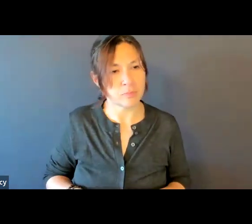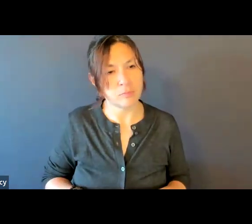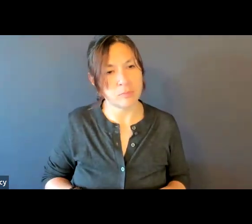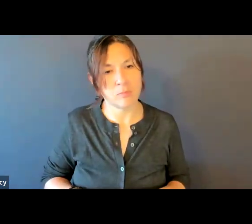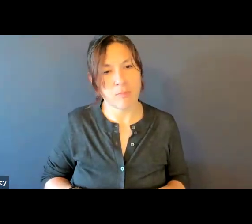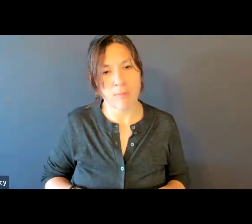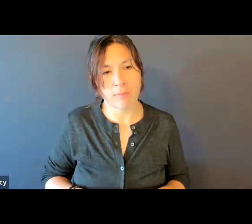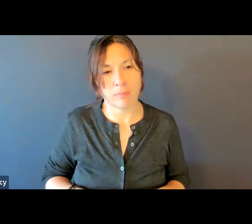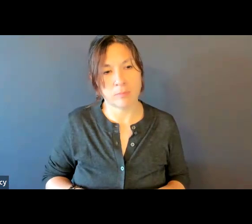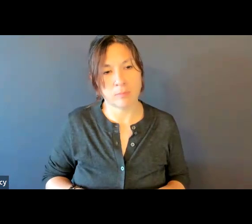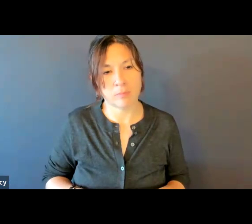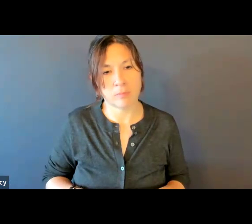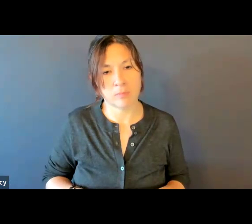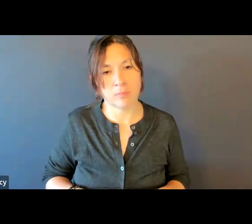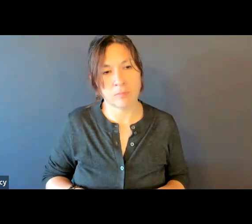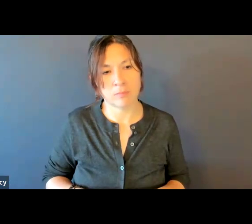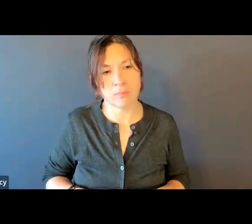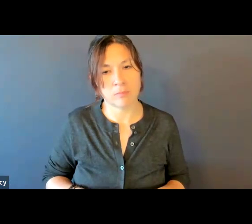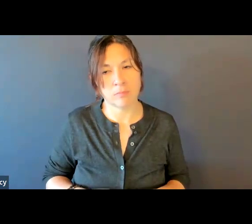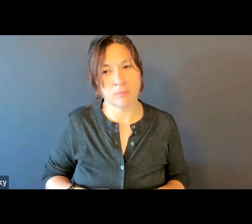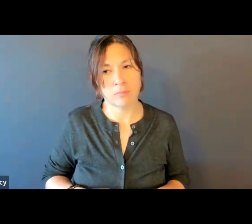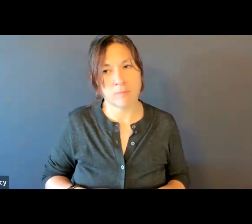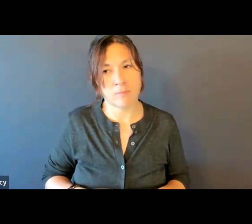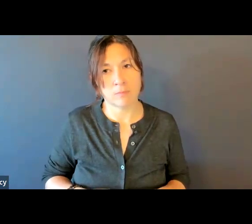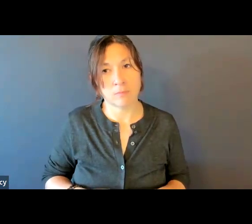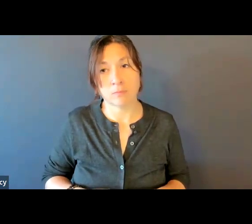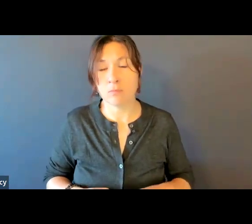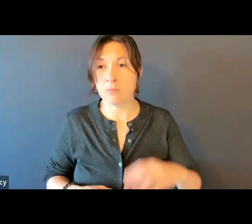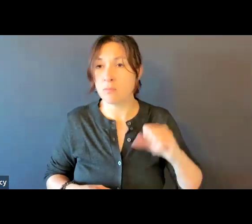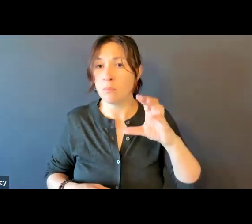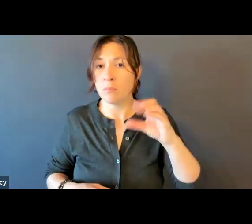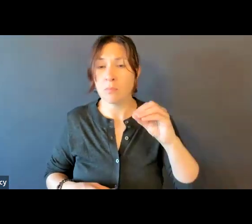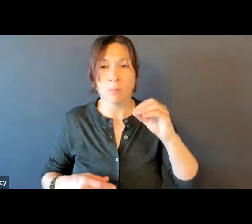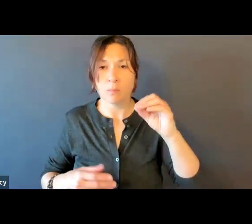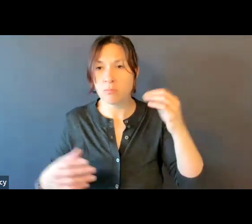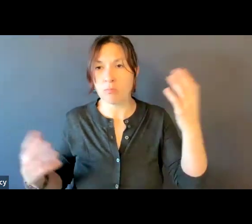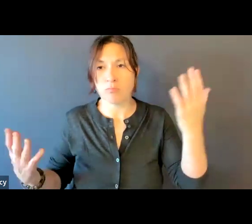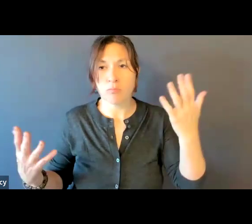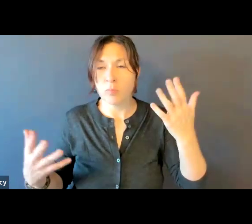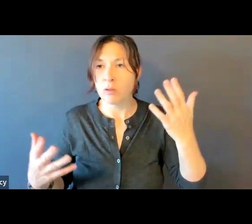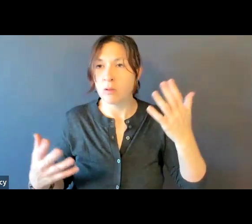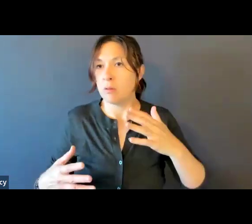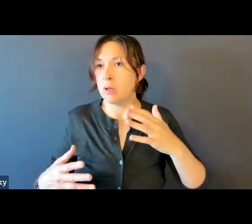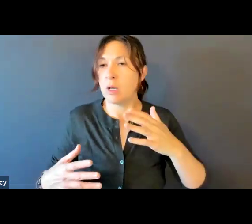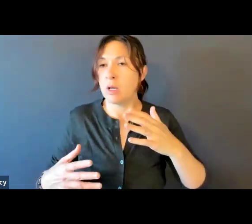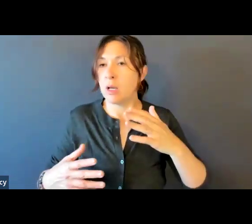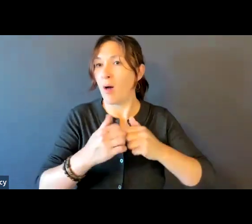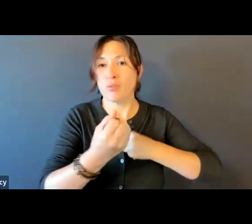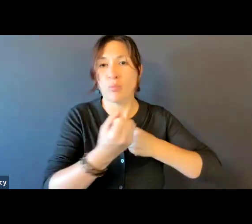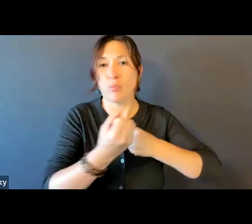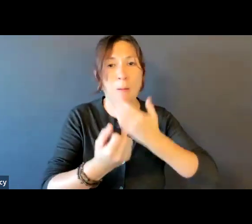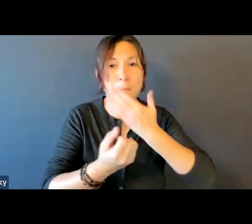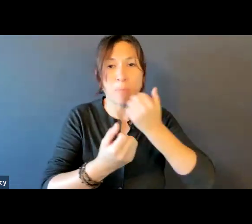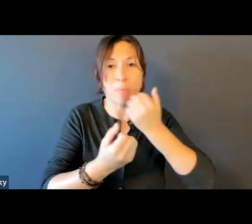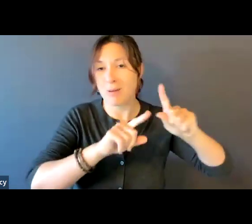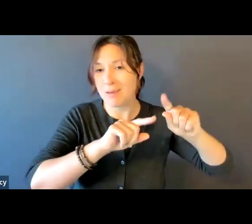schools is help focus on the high school attendance and anything that we can all do to support that. These schools